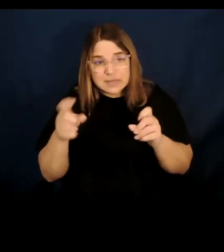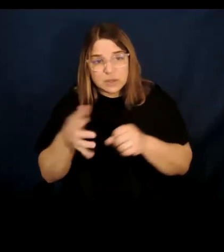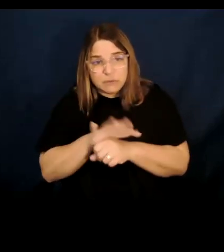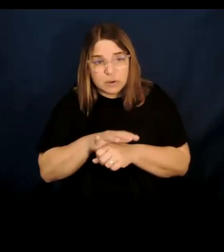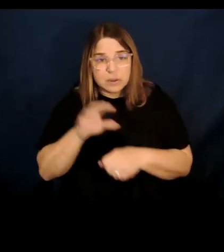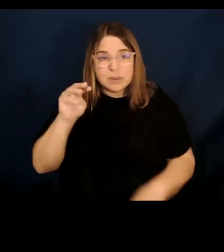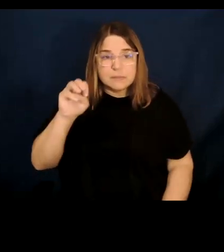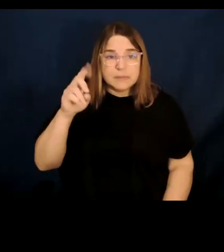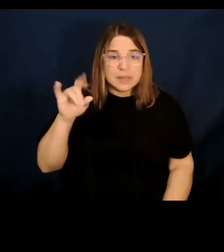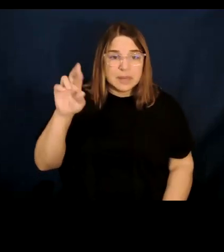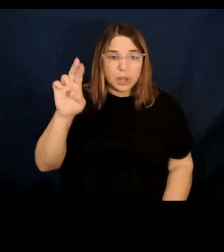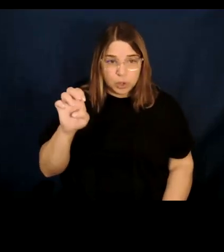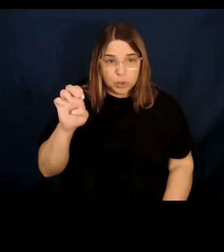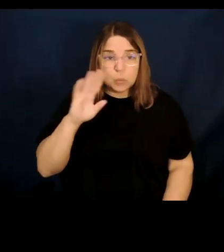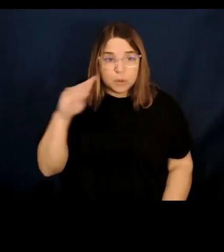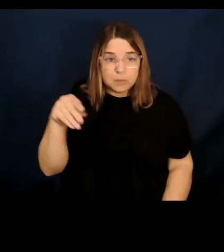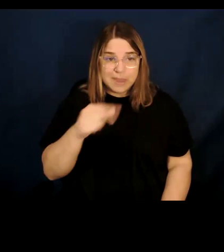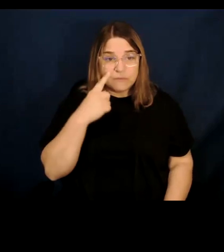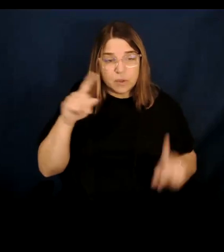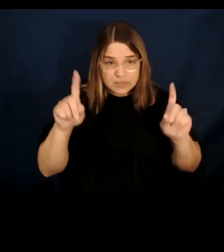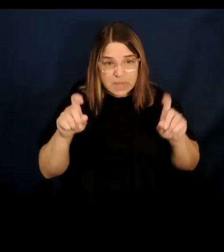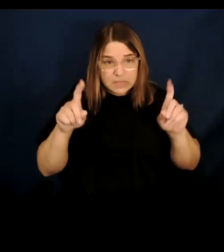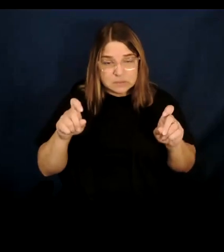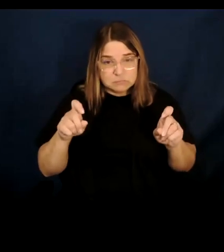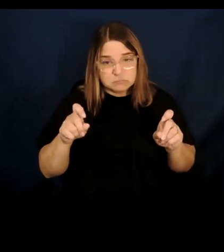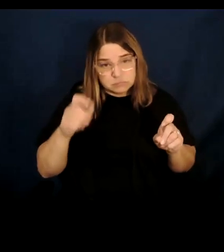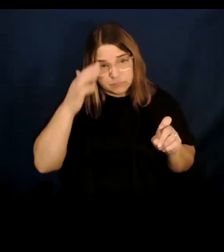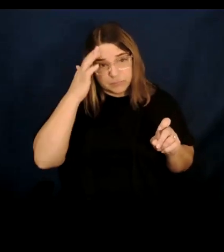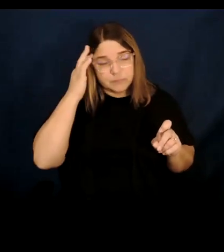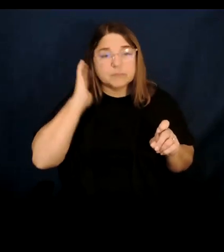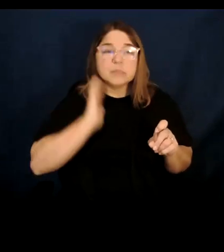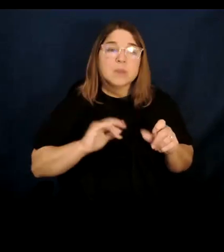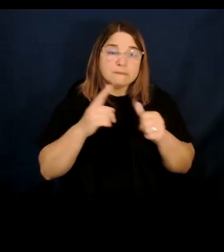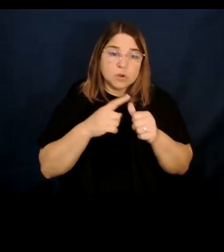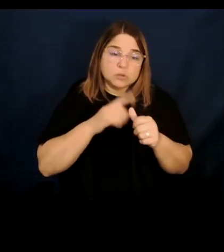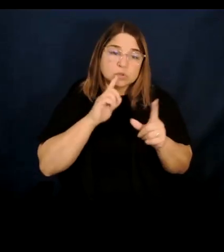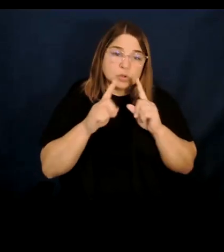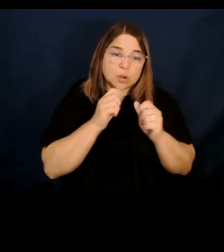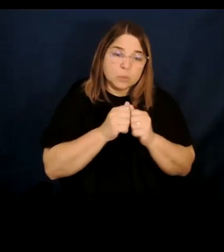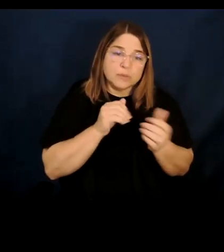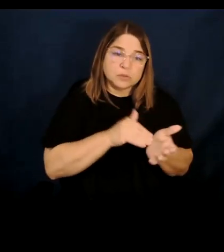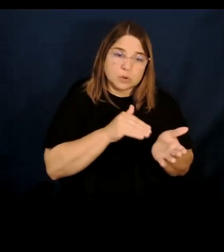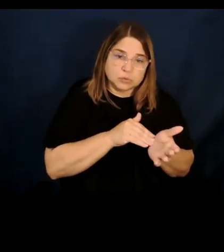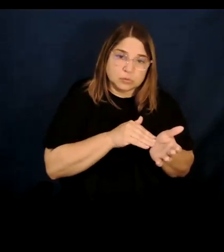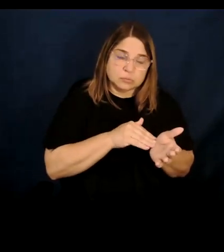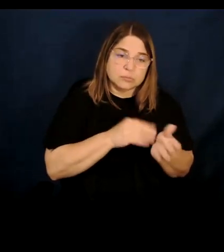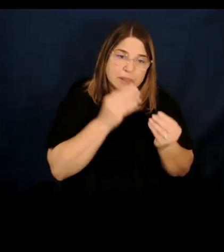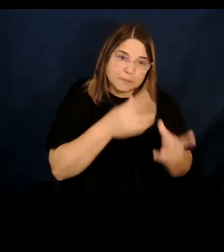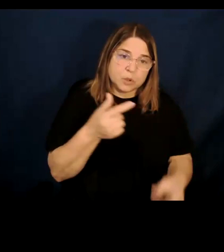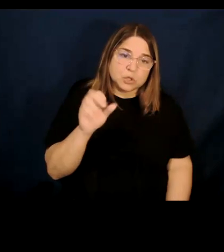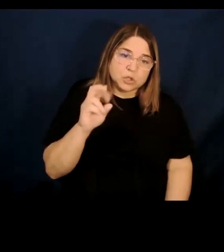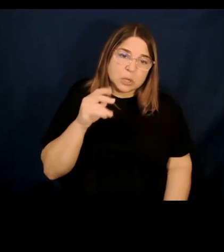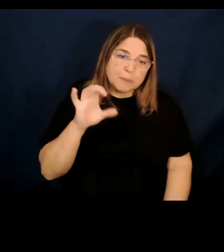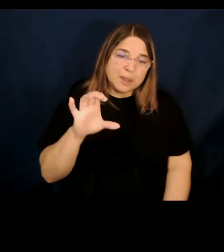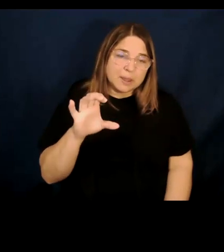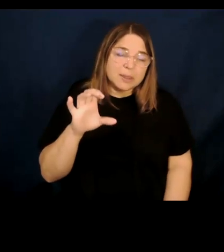for the test under a number of conditions. The first step is to speak with your physician. Let them know you're interested in genomic testing. Give them some of the